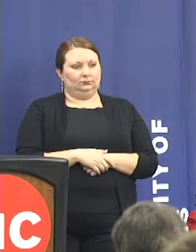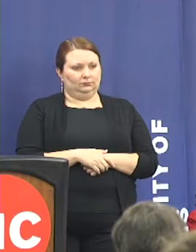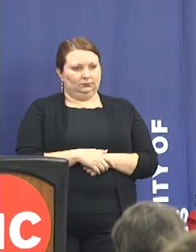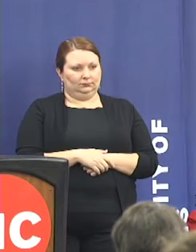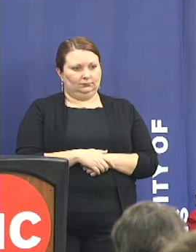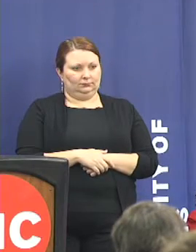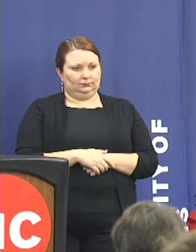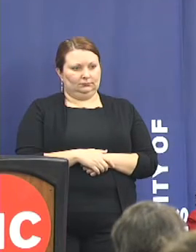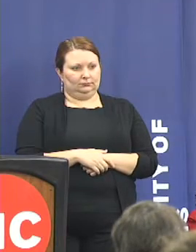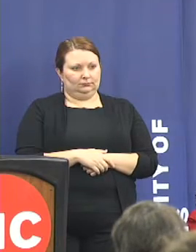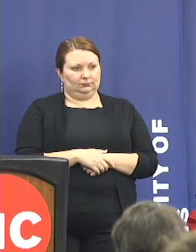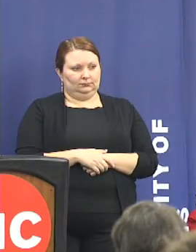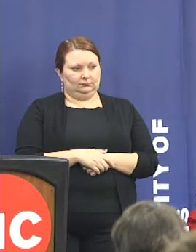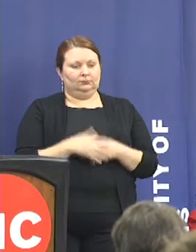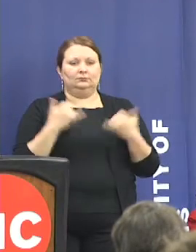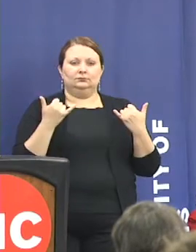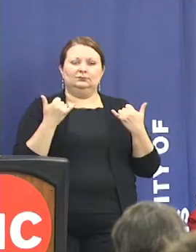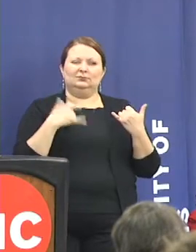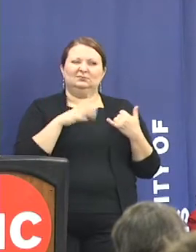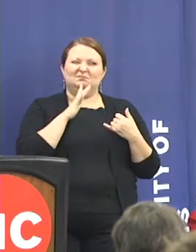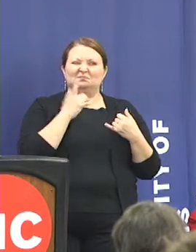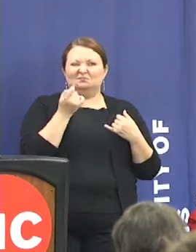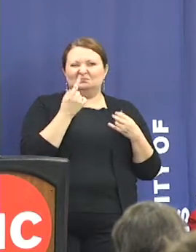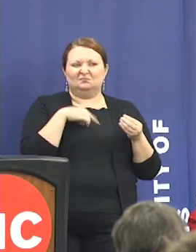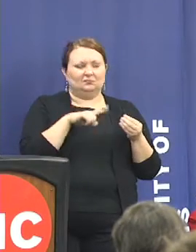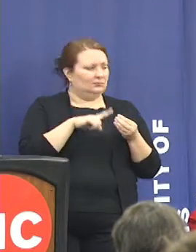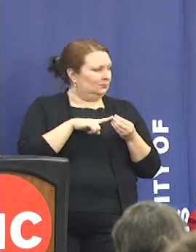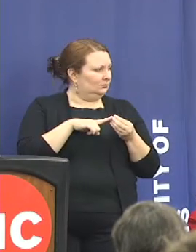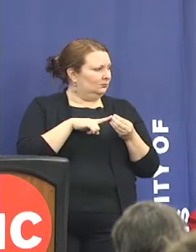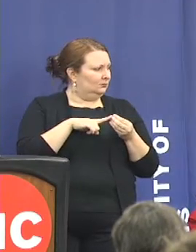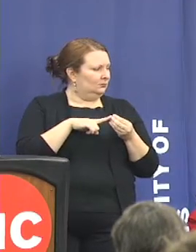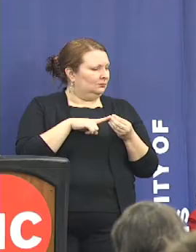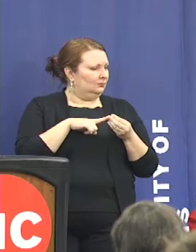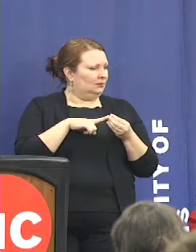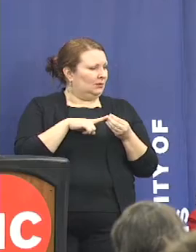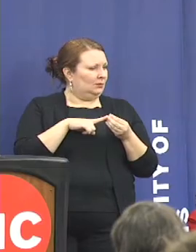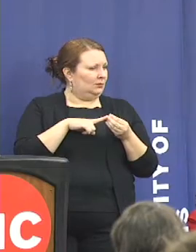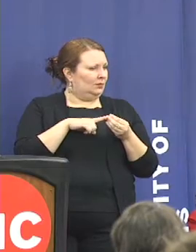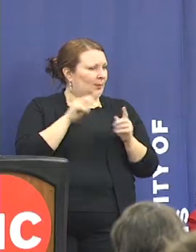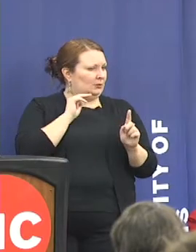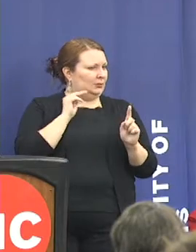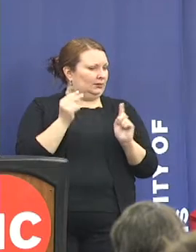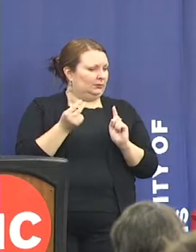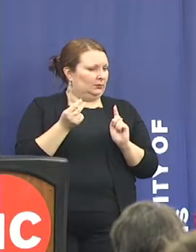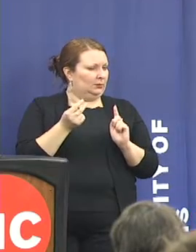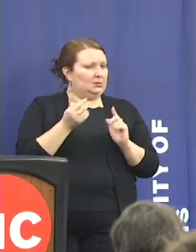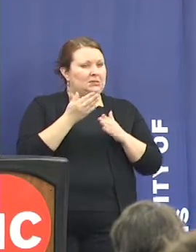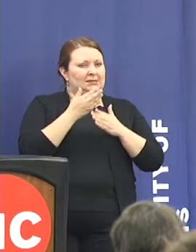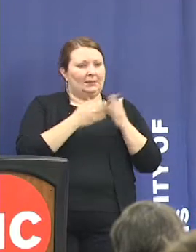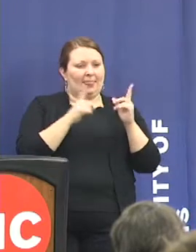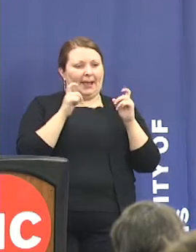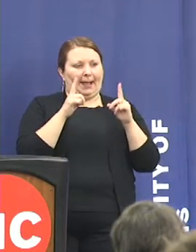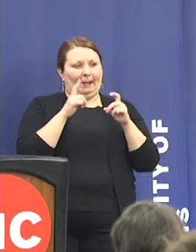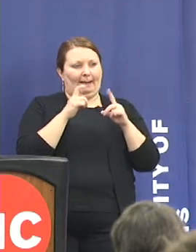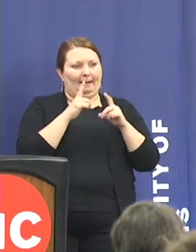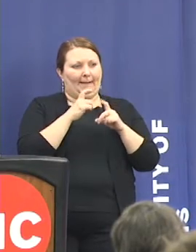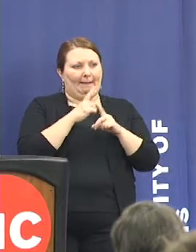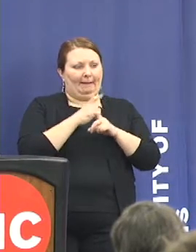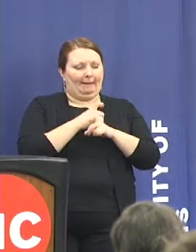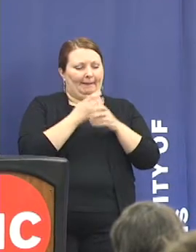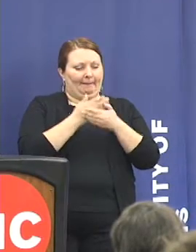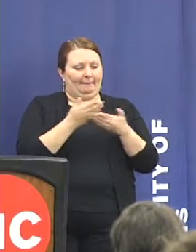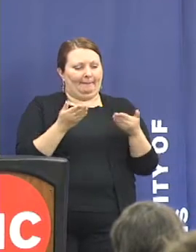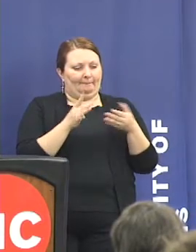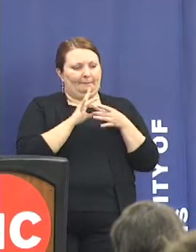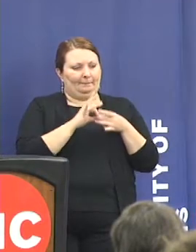I guess I want to talk a little bit about this from the perspective of sort of what some of the complications, some of the